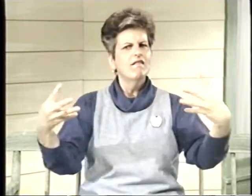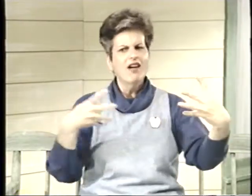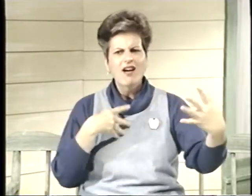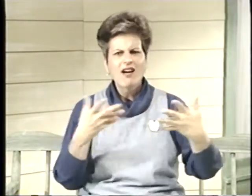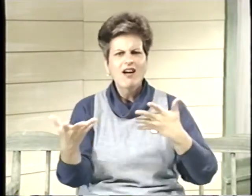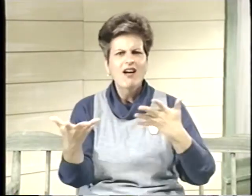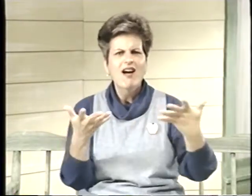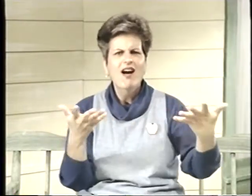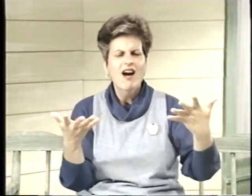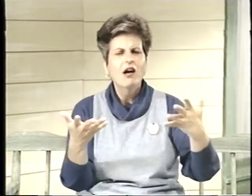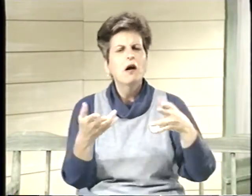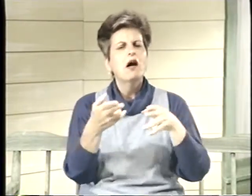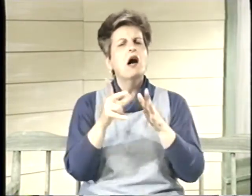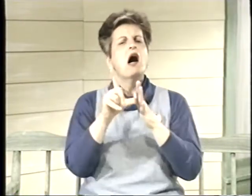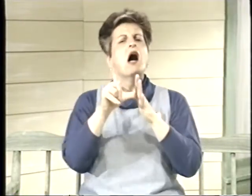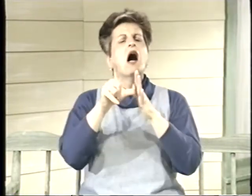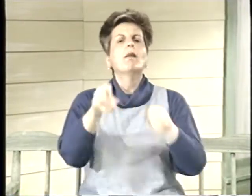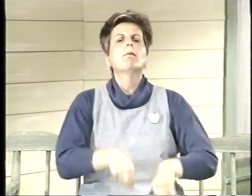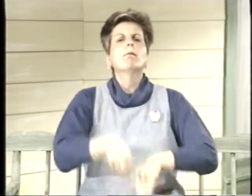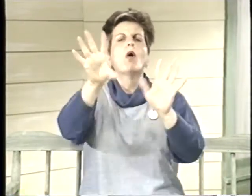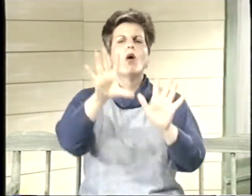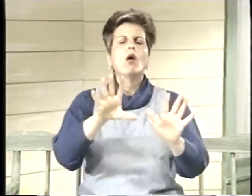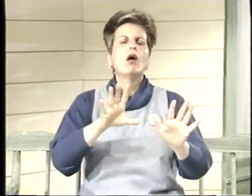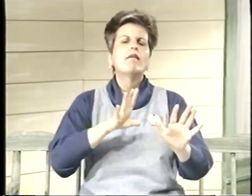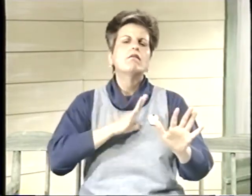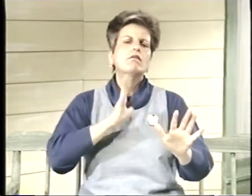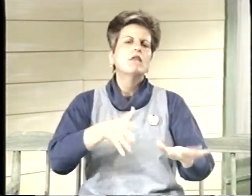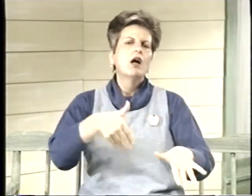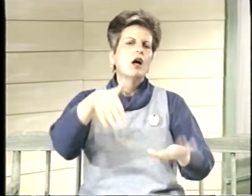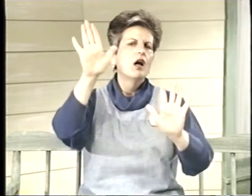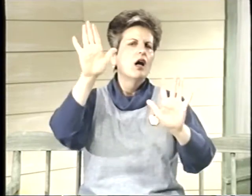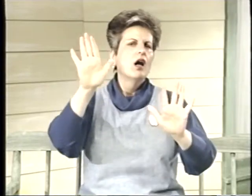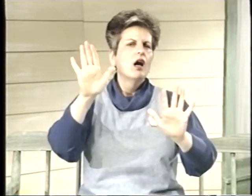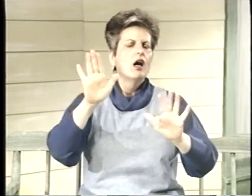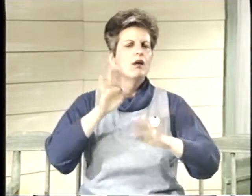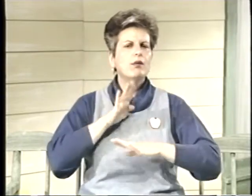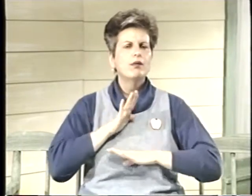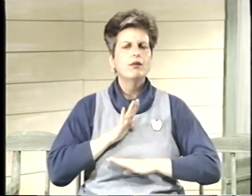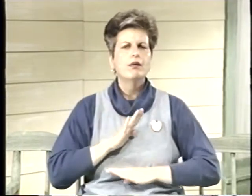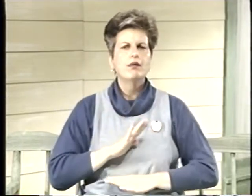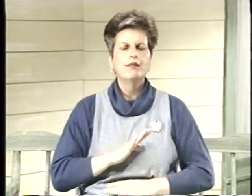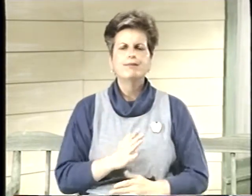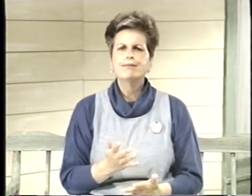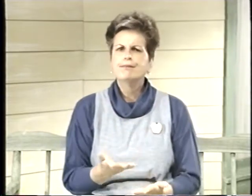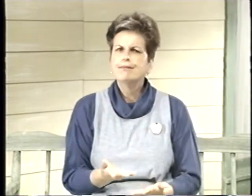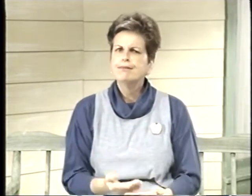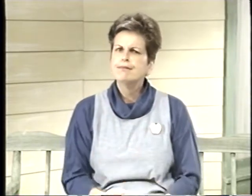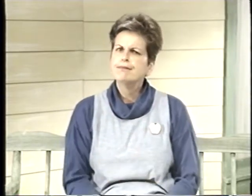to do with that fence? Later, he moved away. Thank goodness.